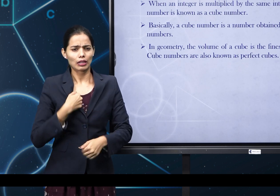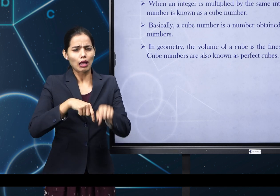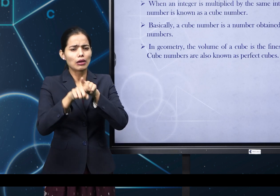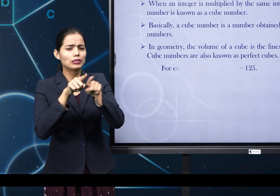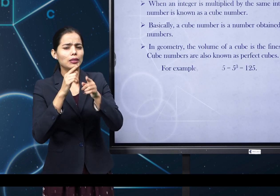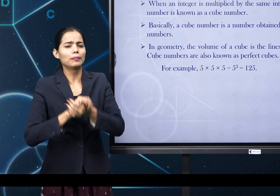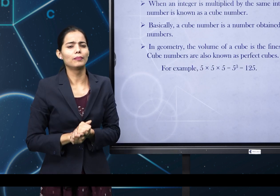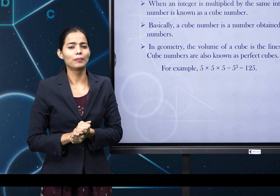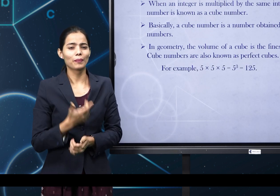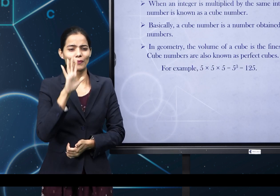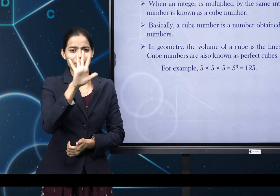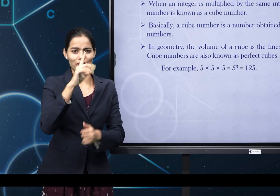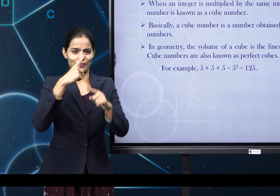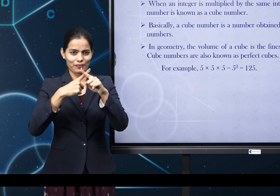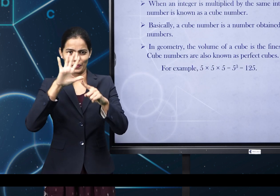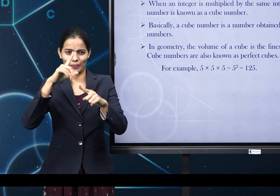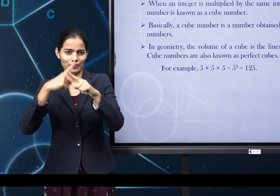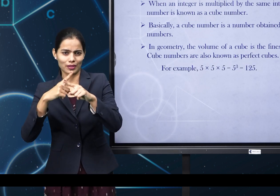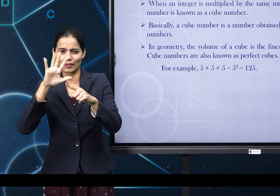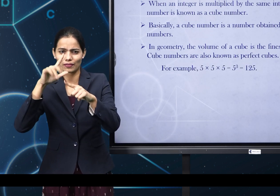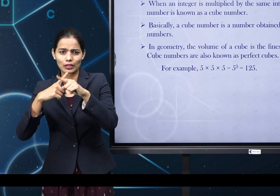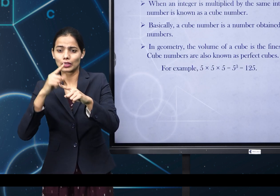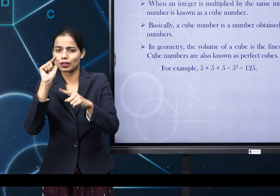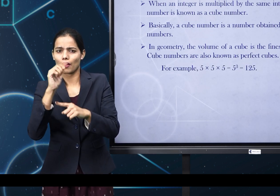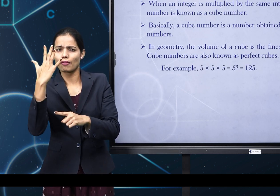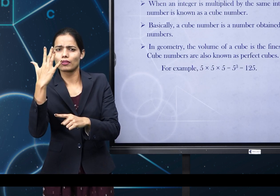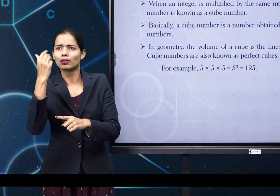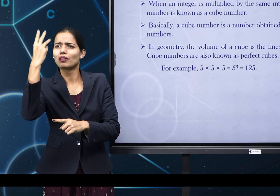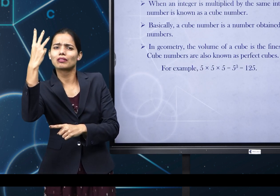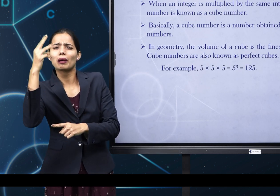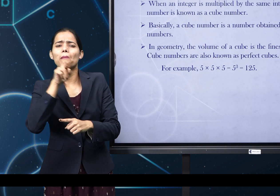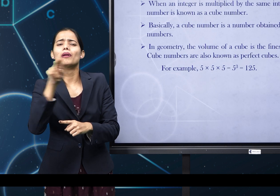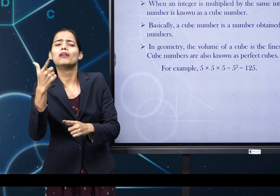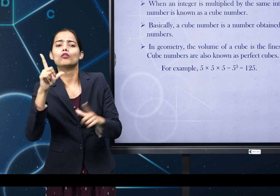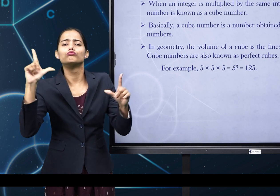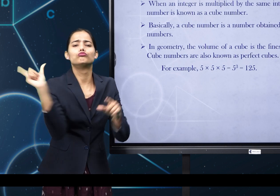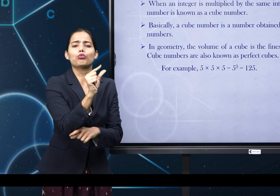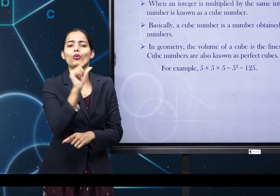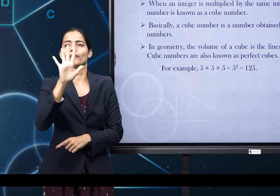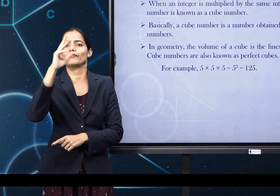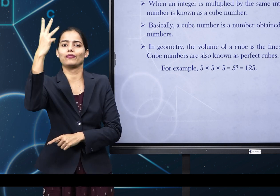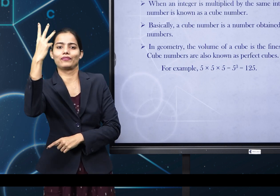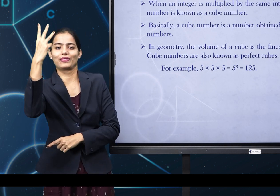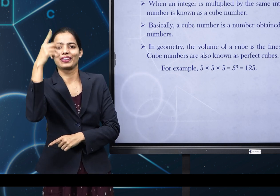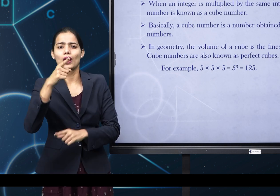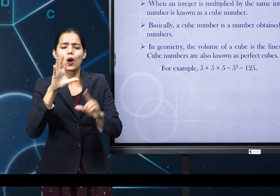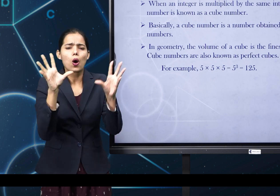For example, 5 into 5 into 5 is equal to 5 cube is equal to